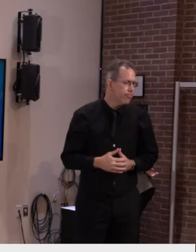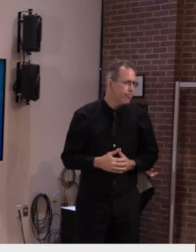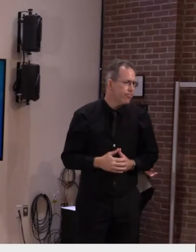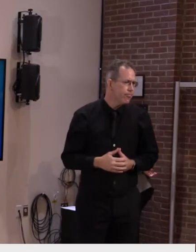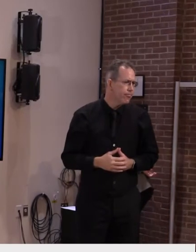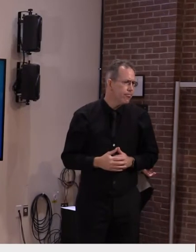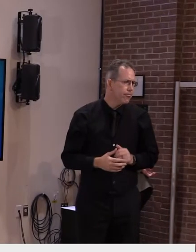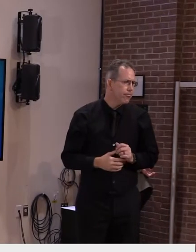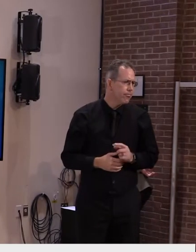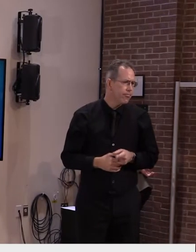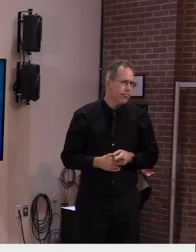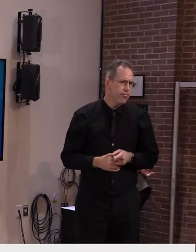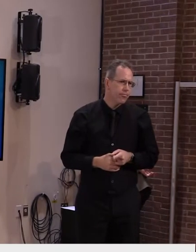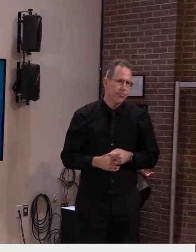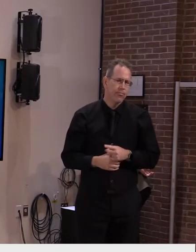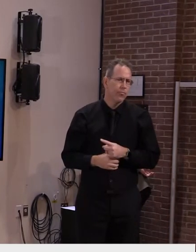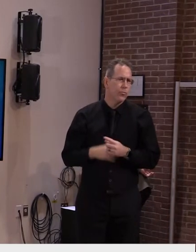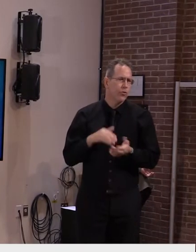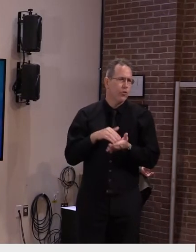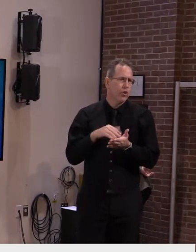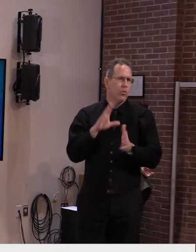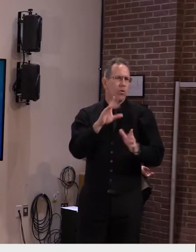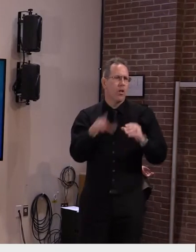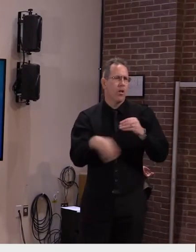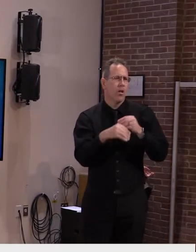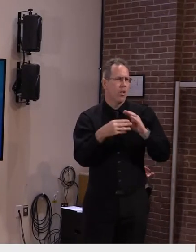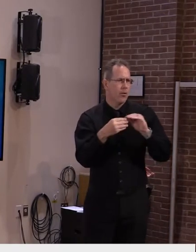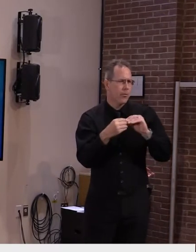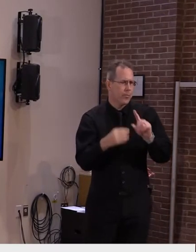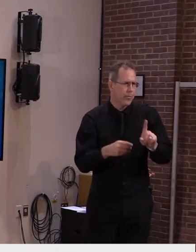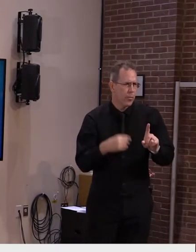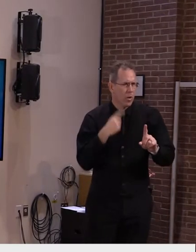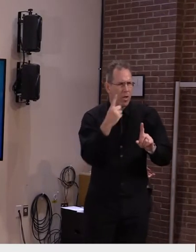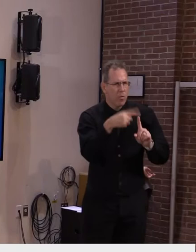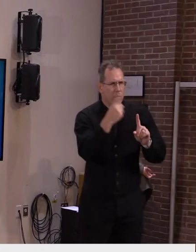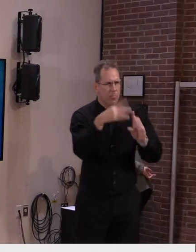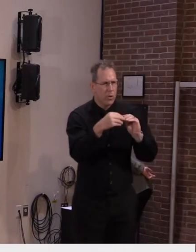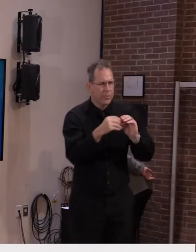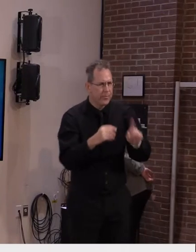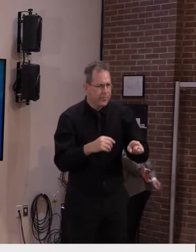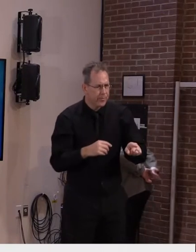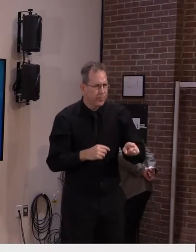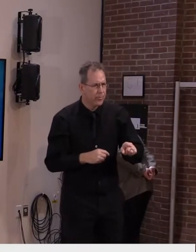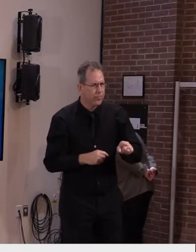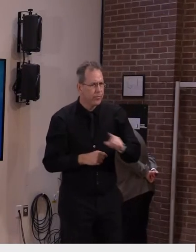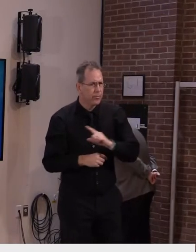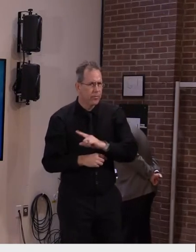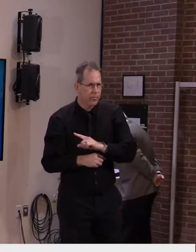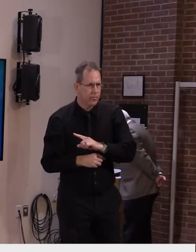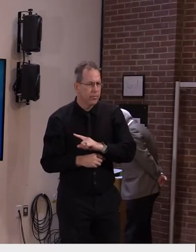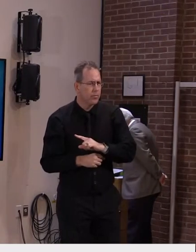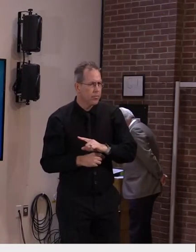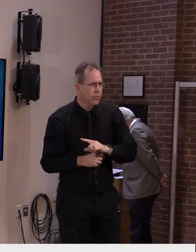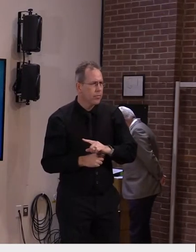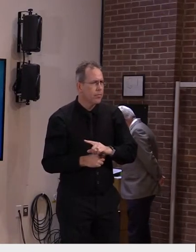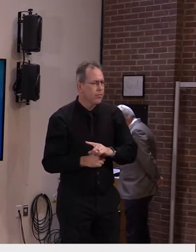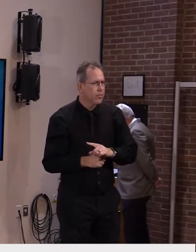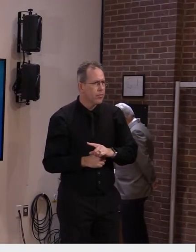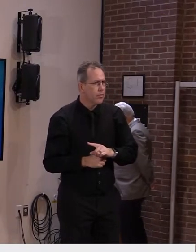I think I would just make one additional point, and that is that I would think there'd be a very high ability to